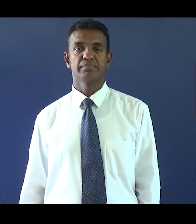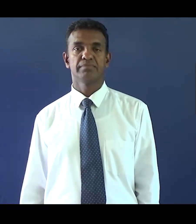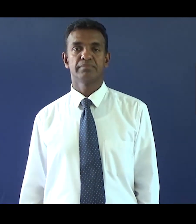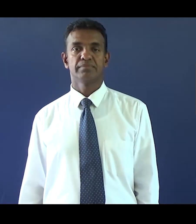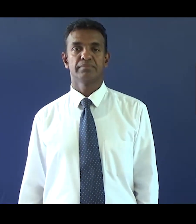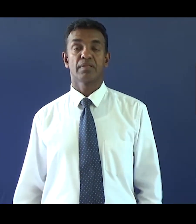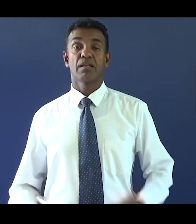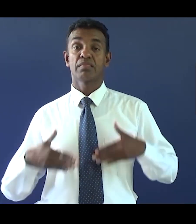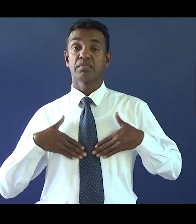Services to help you recover.